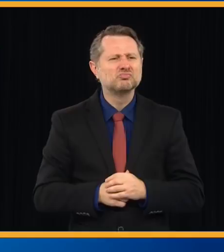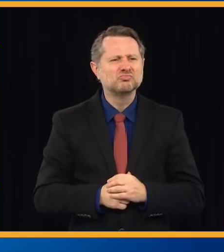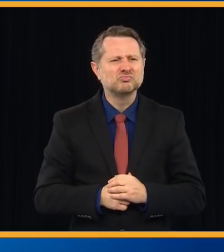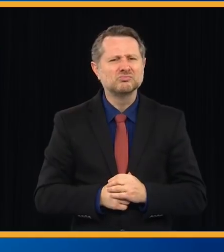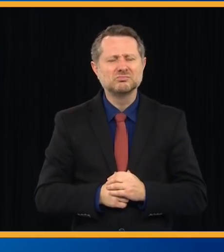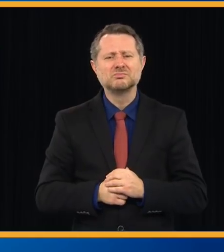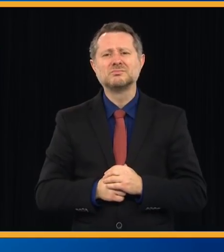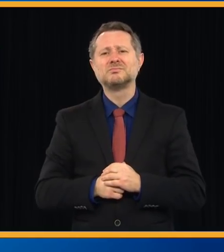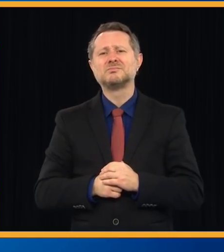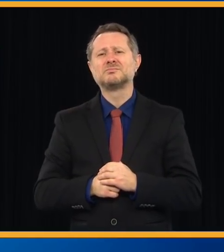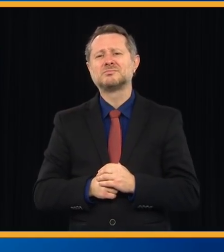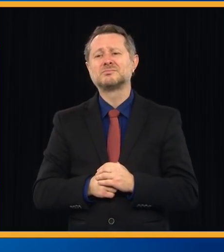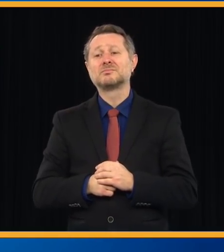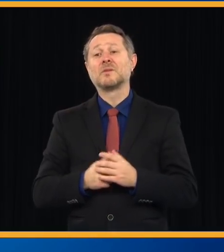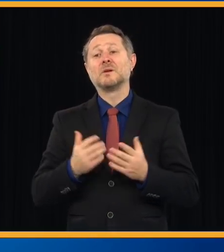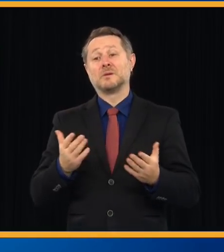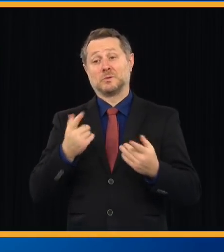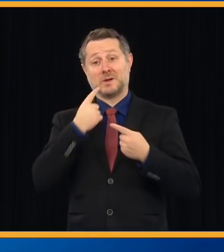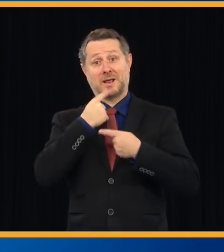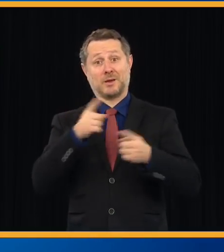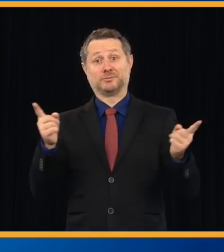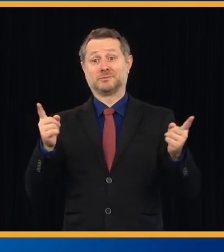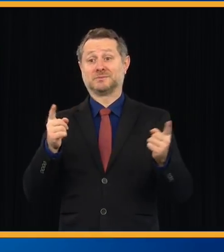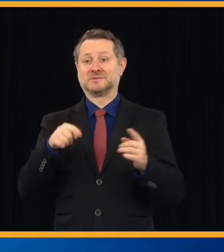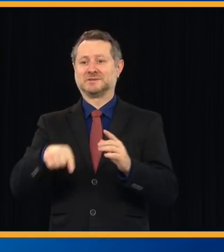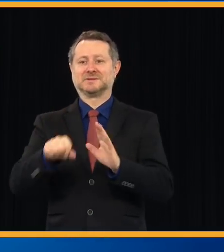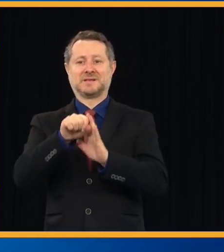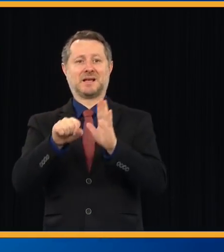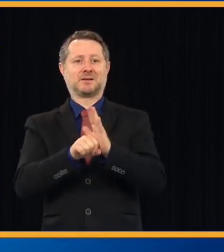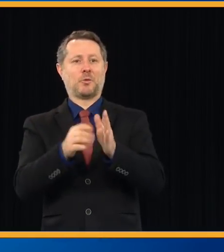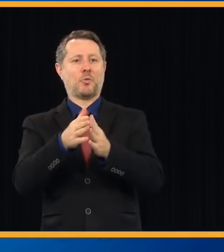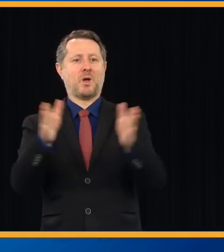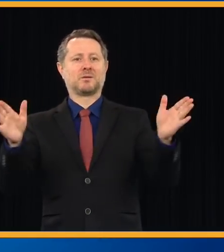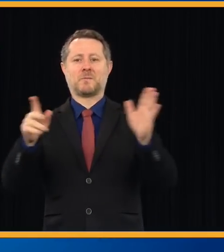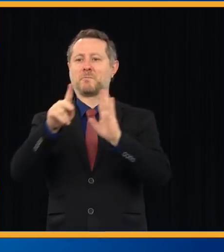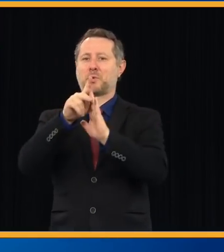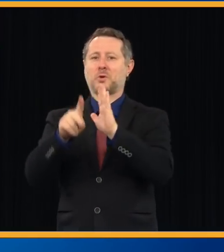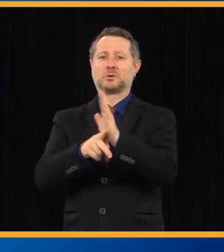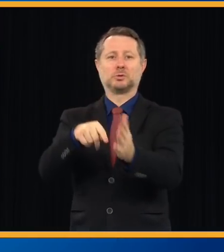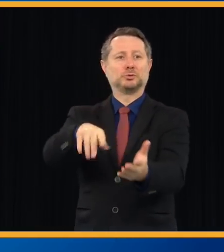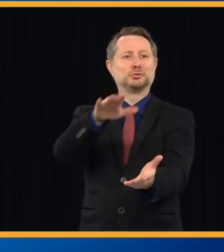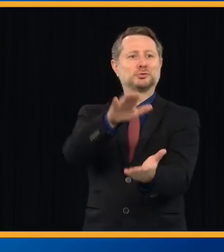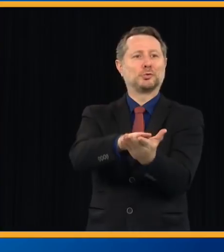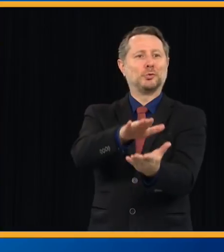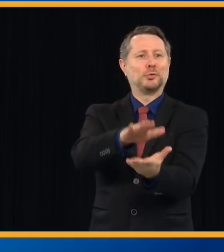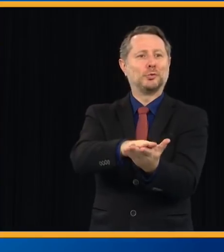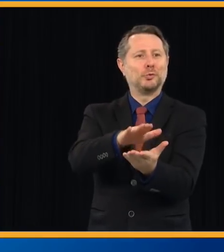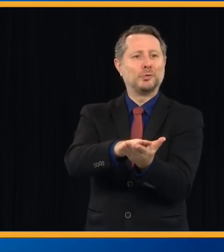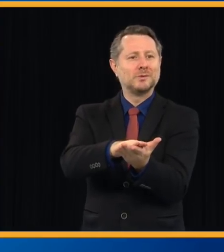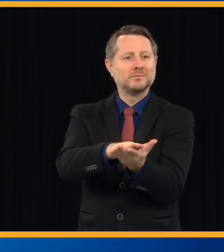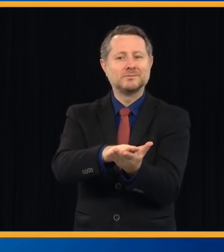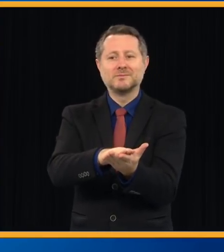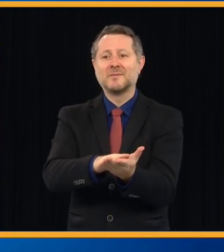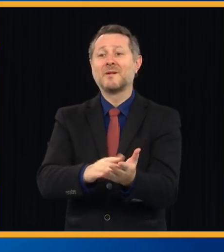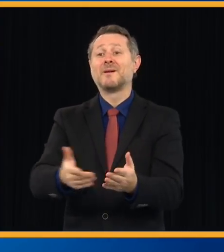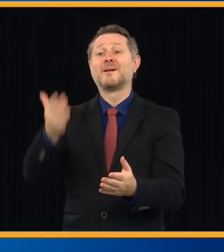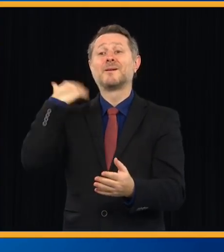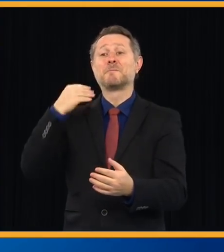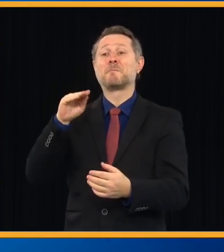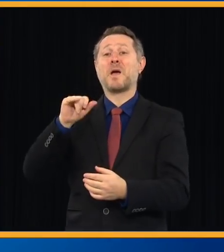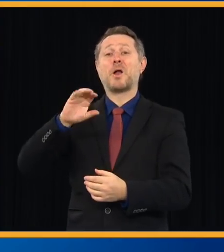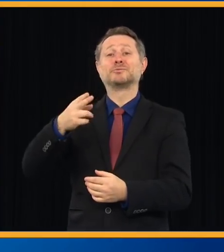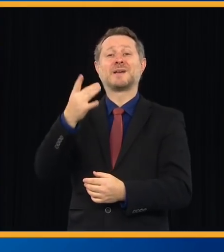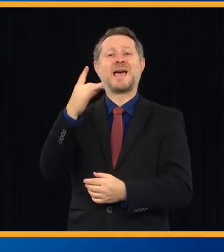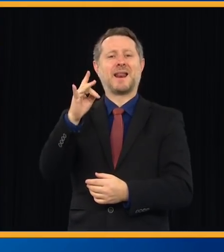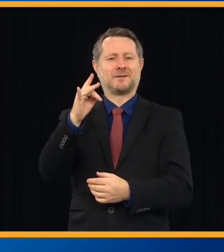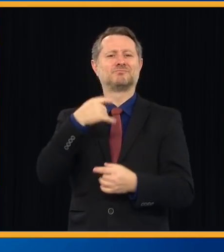We announced a statewide policy for our schools. We did it last March 18th.